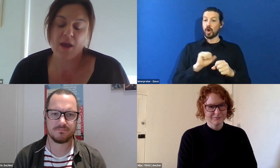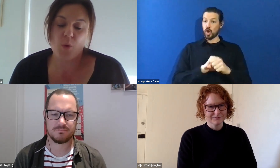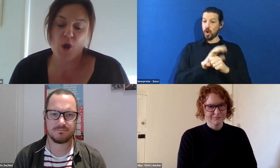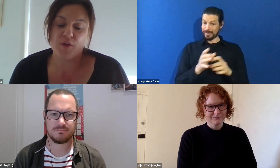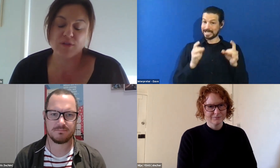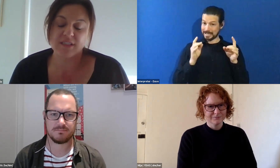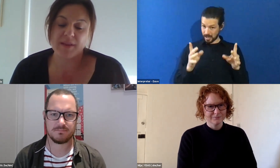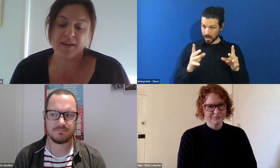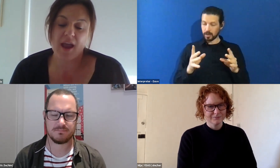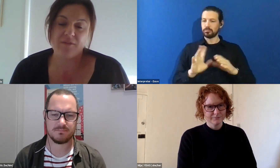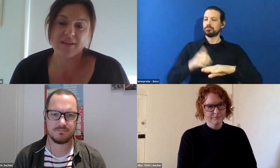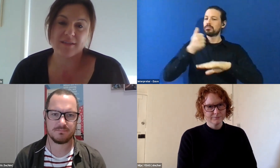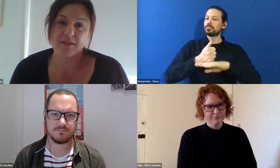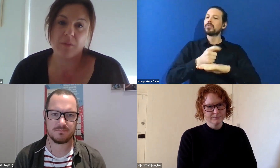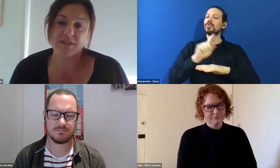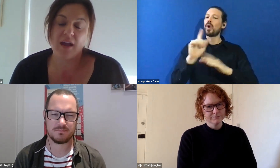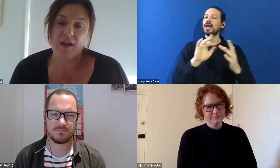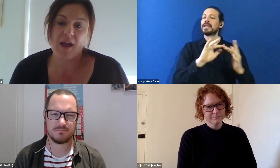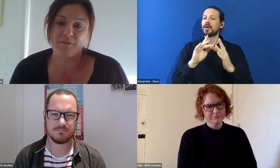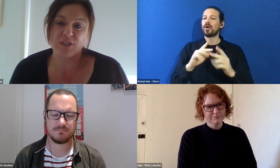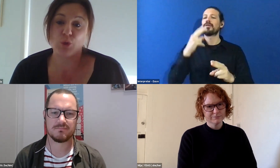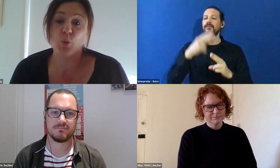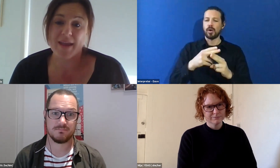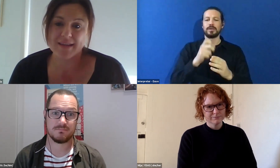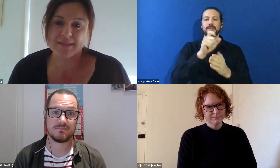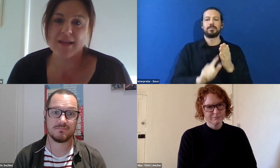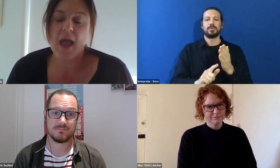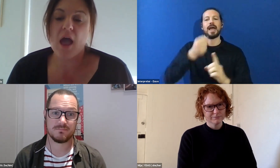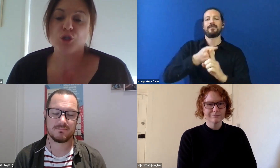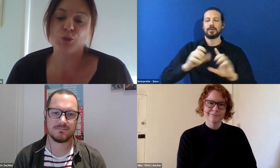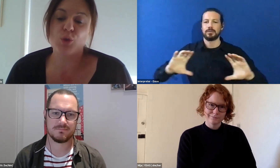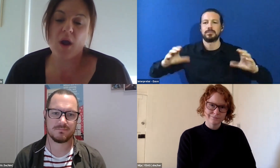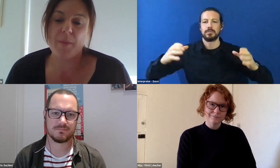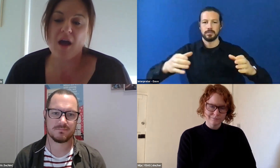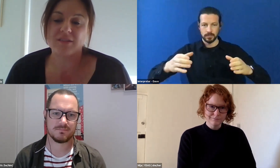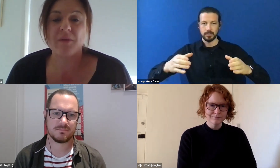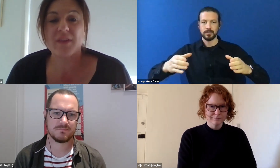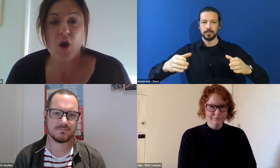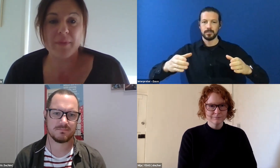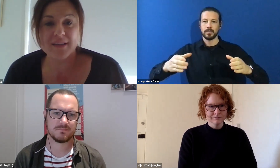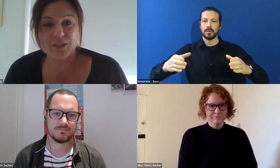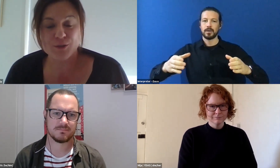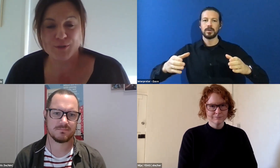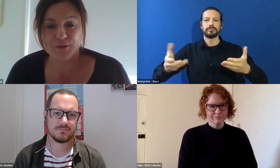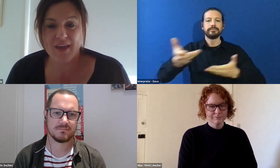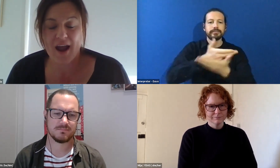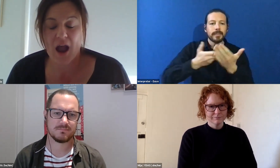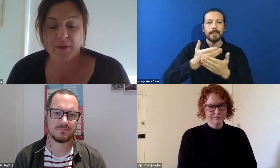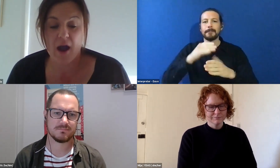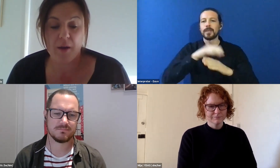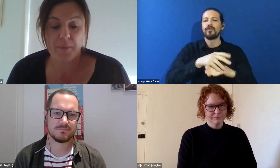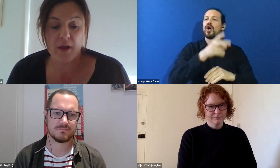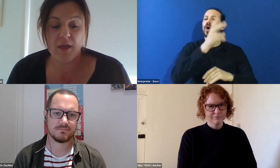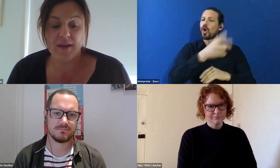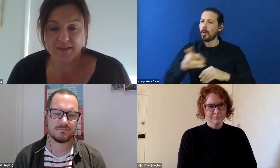a network for disability advocates to come together every 2 weeks to talk about some of the common issues that are